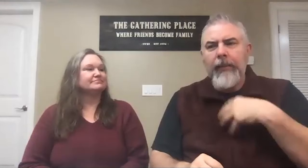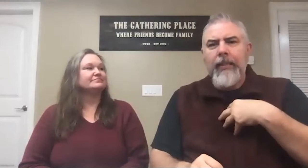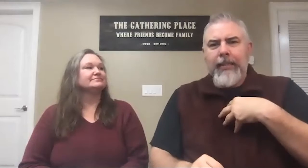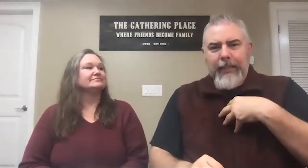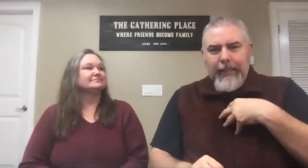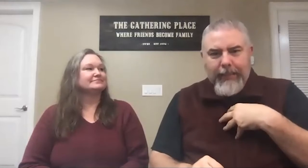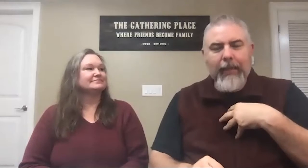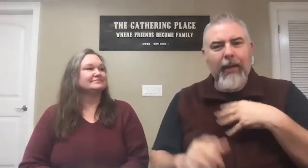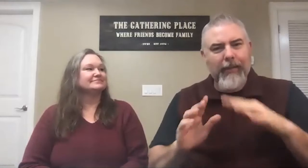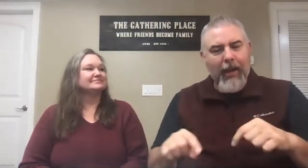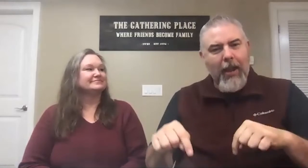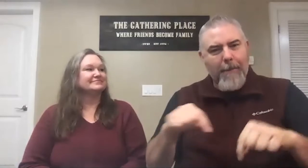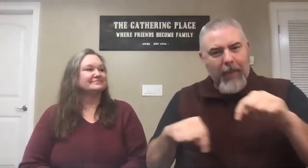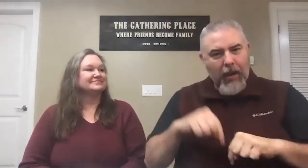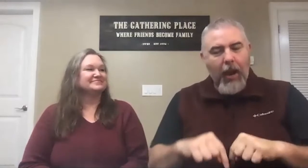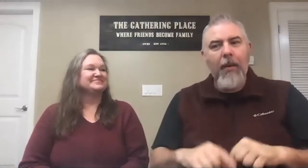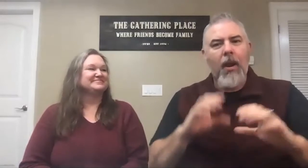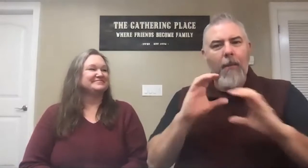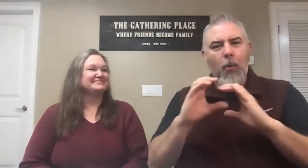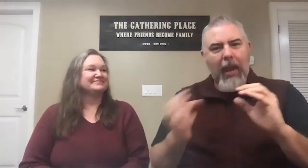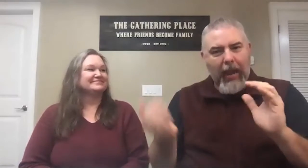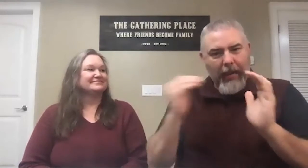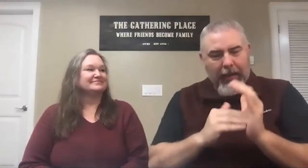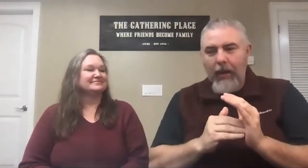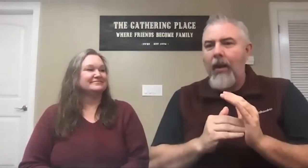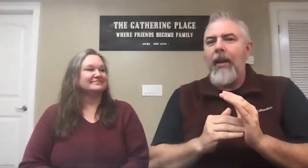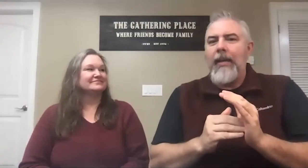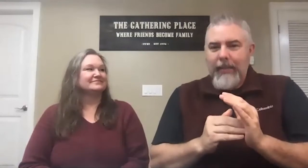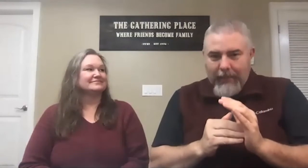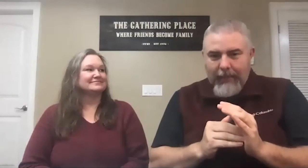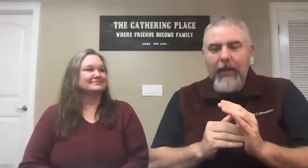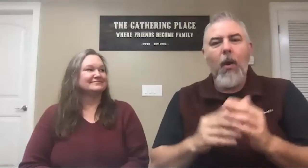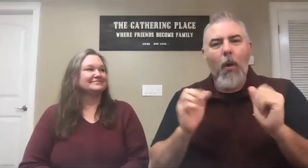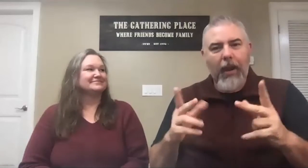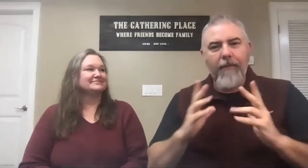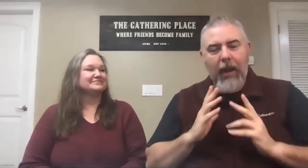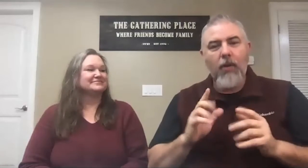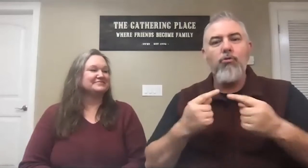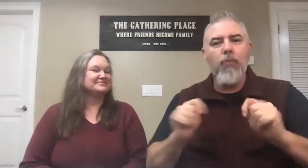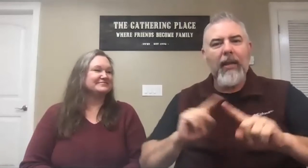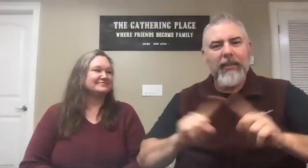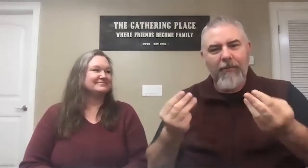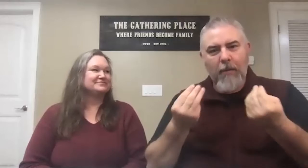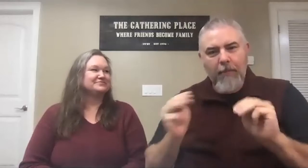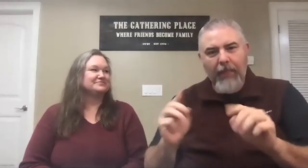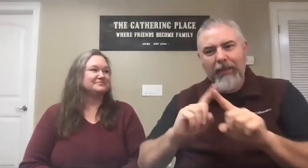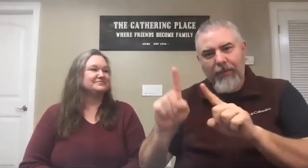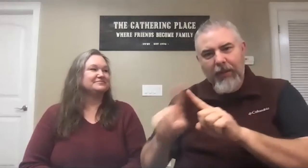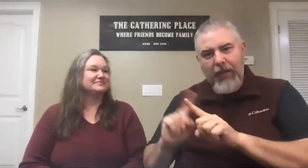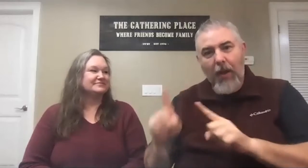Sometimes things that I try to communicate, she doesn't understand. And I try to communicate it again, and it doesn't work. So then